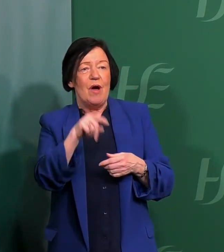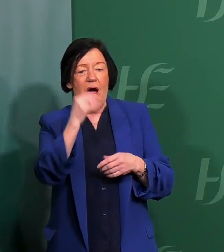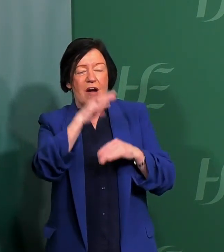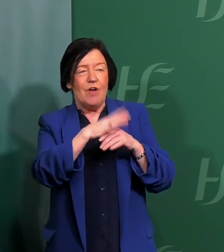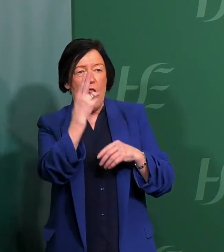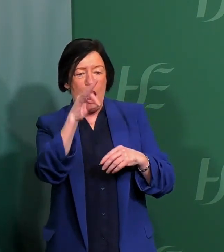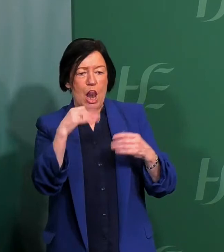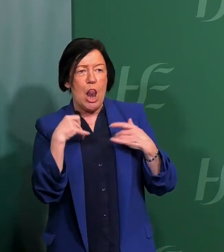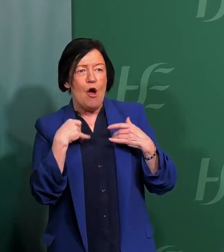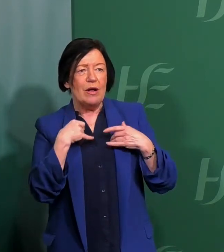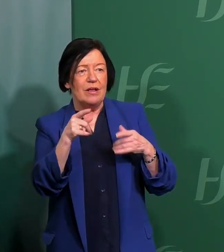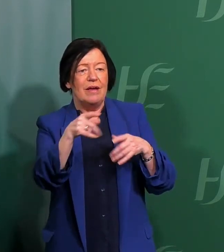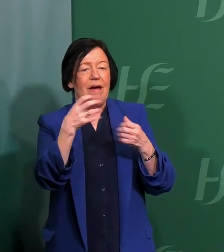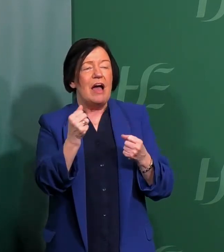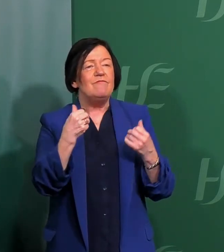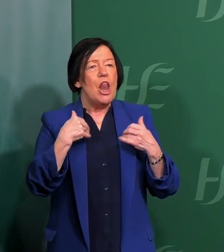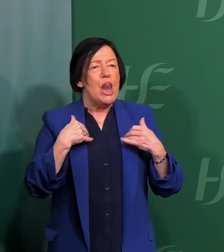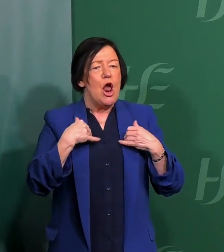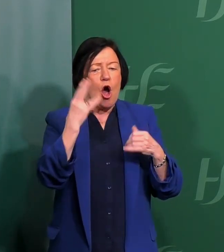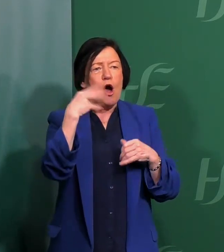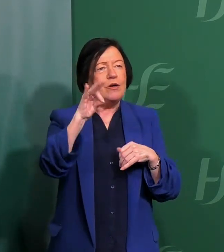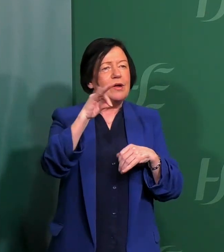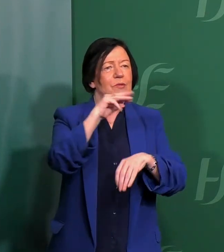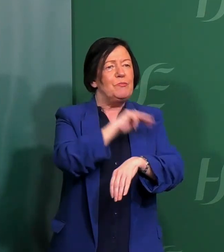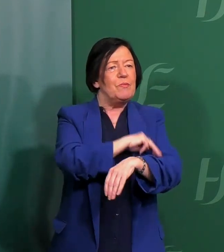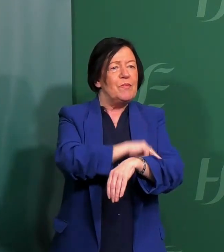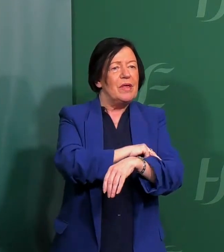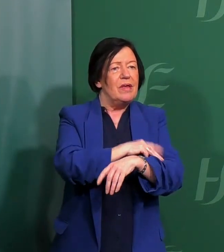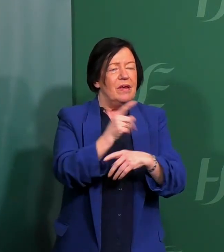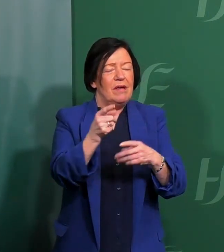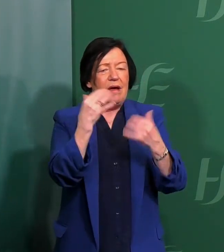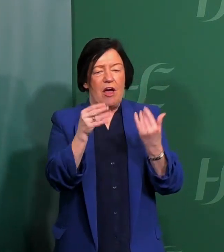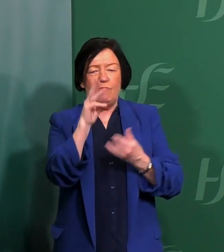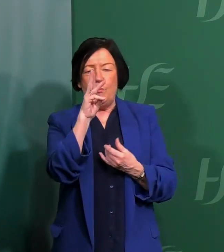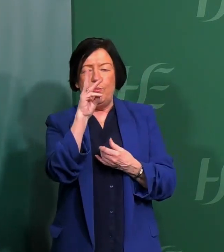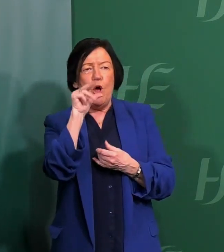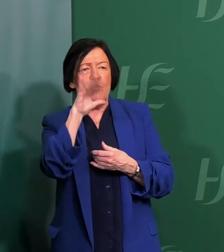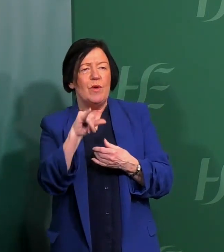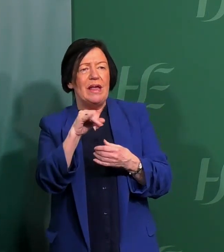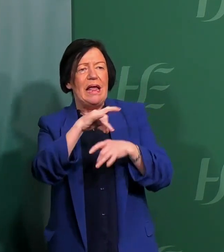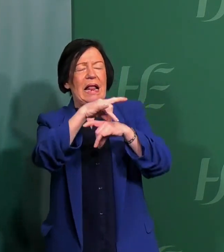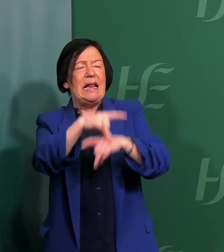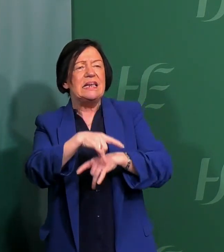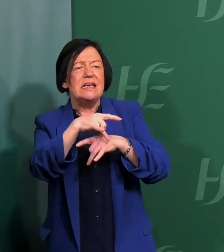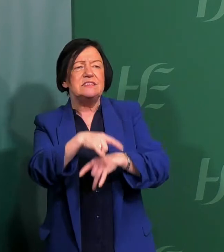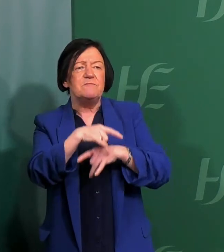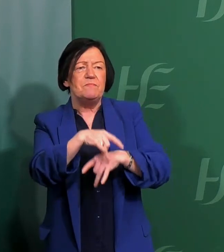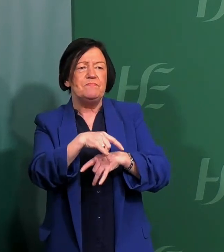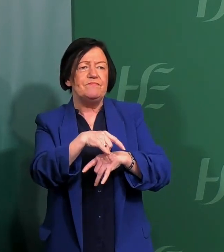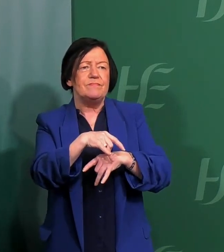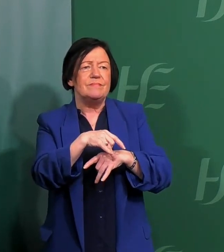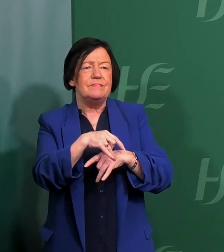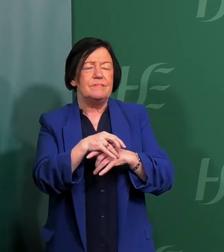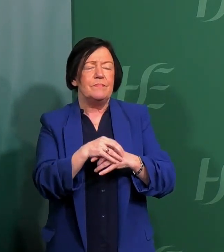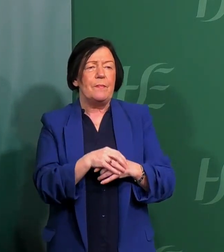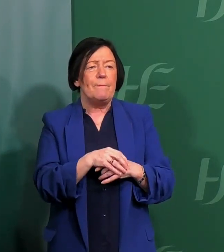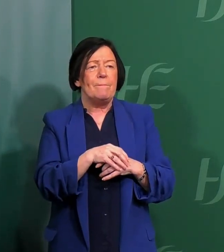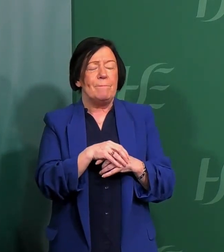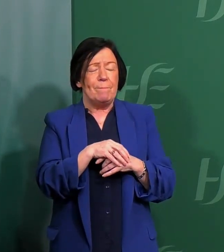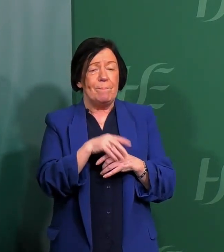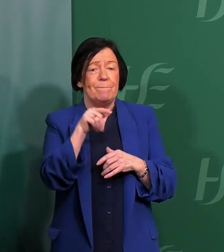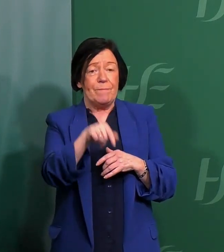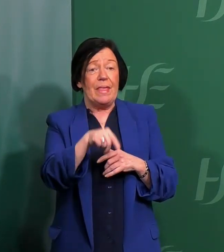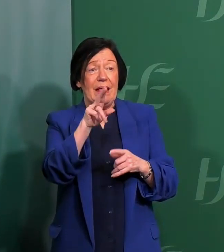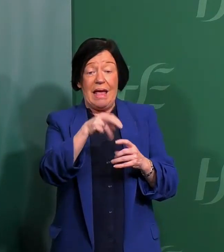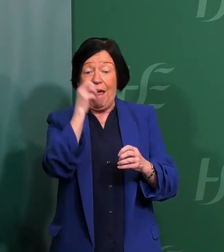lung attack for people with chronic lung disease, for instance, chronic obstructive pulmonary disease, COPD or asthma, that can